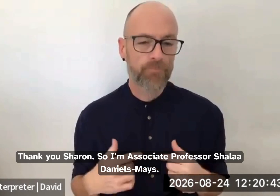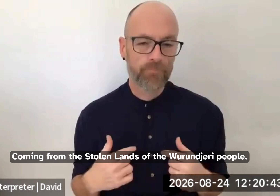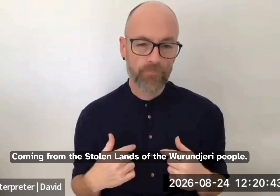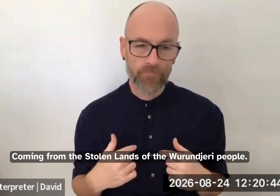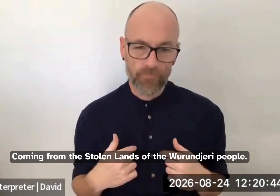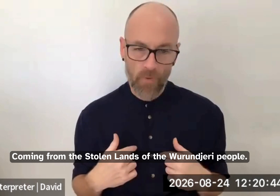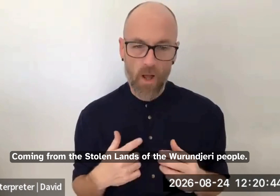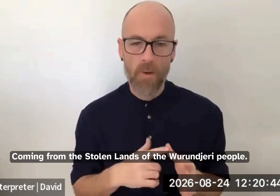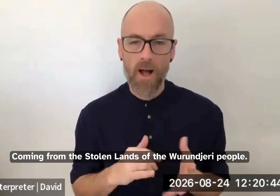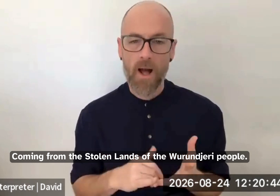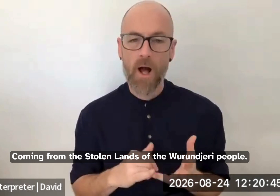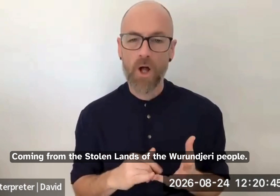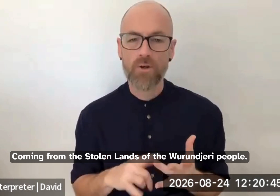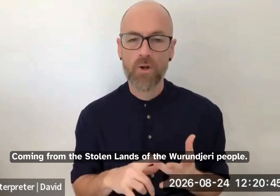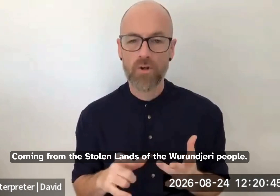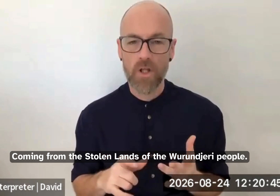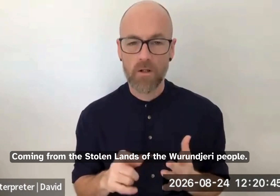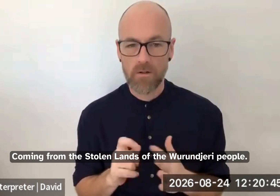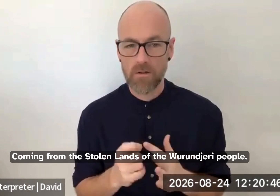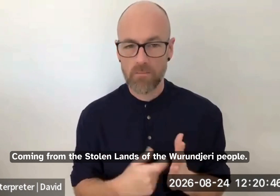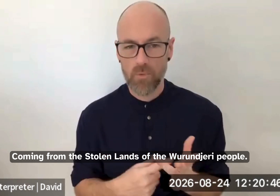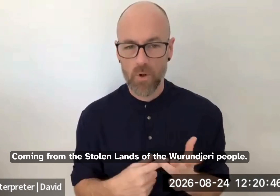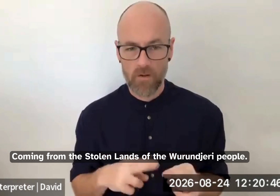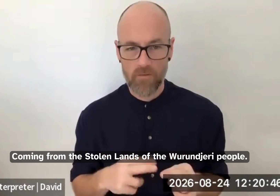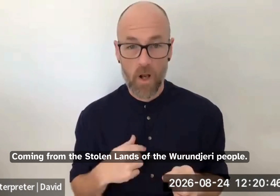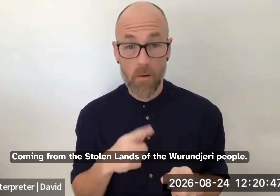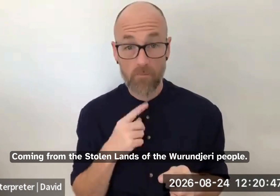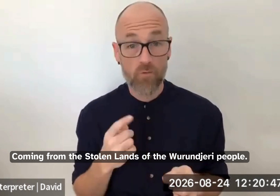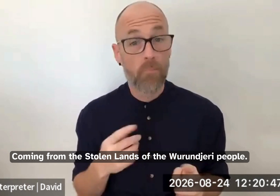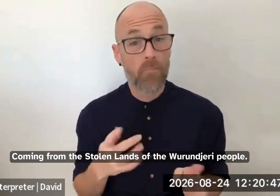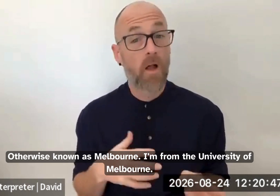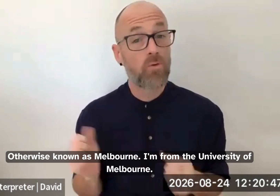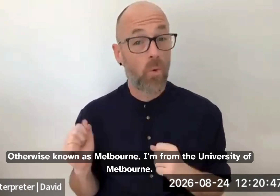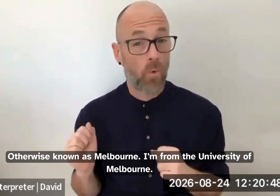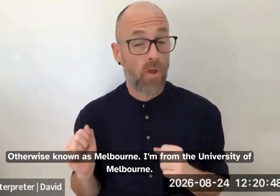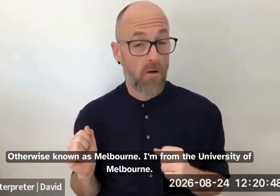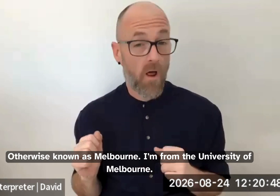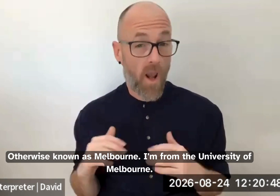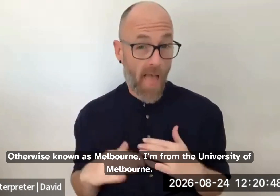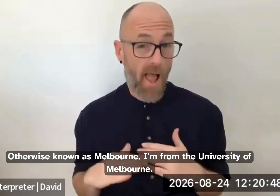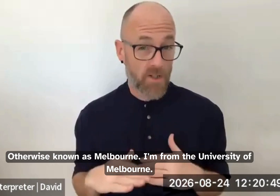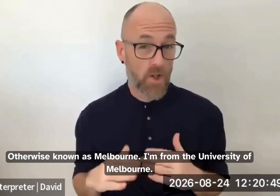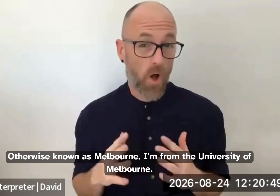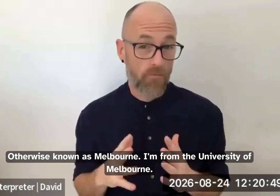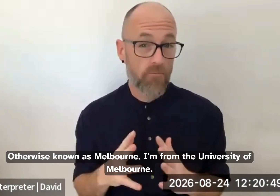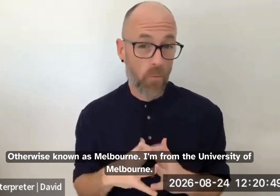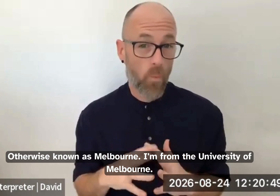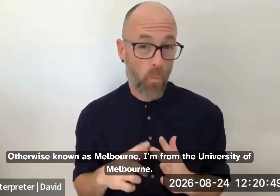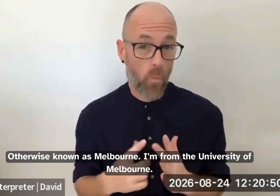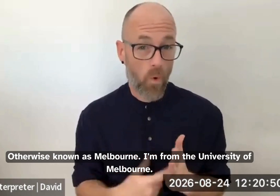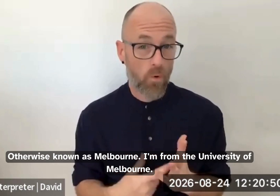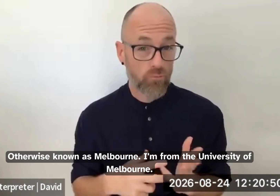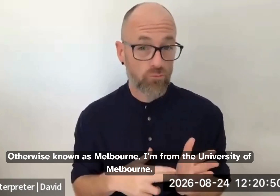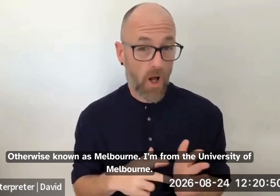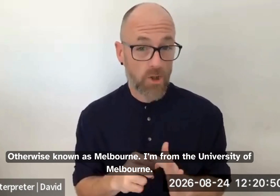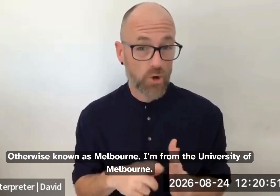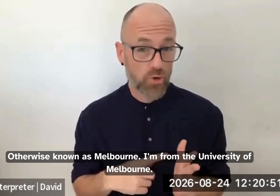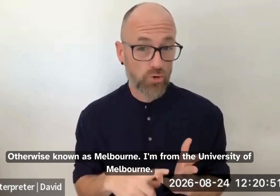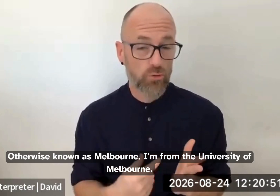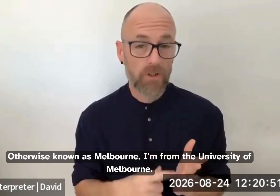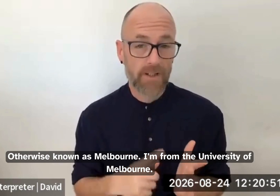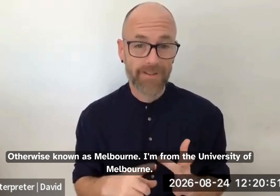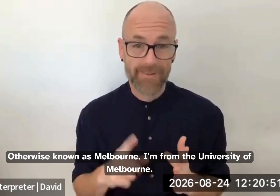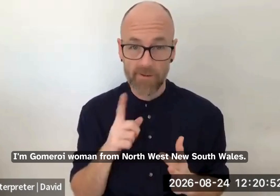Daniels Mays, coming from the stolen lands of the Wurundjeri people, otherwise known as Melbourne. I'm from the University of